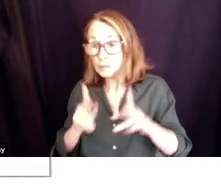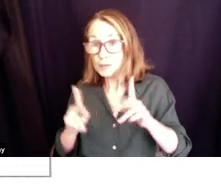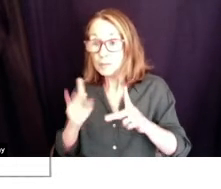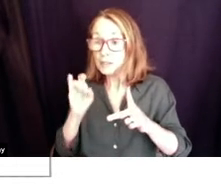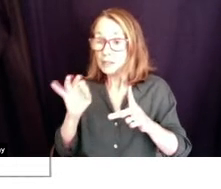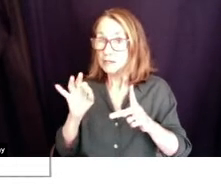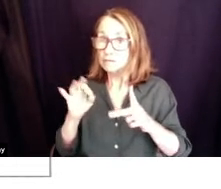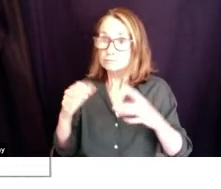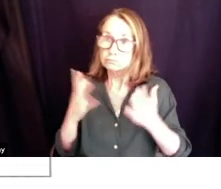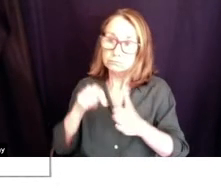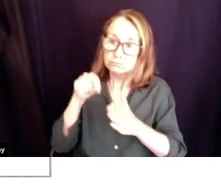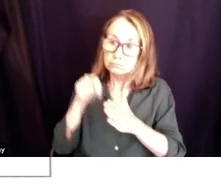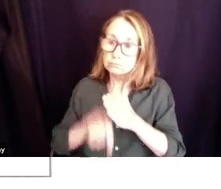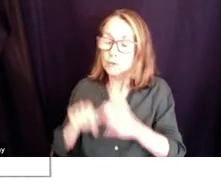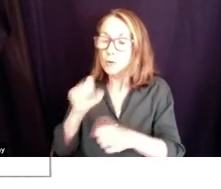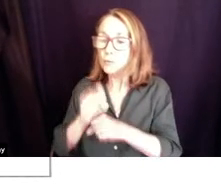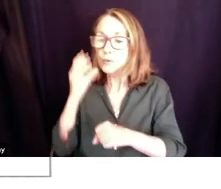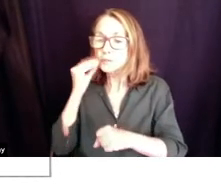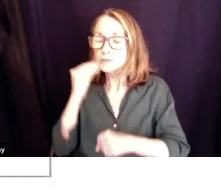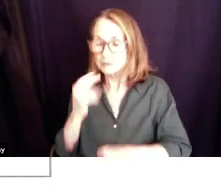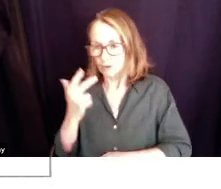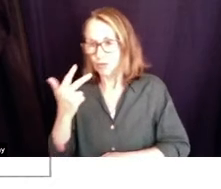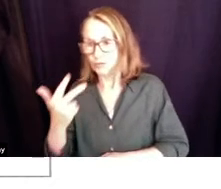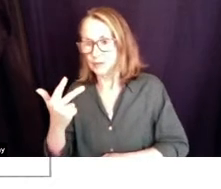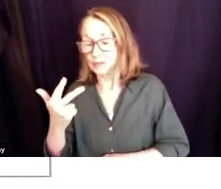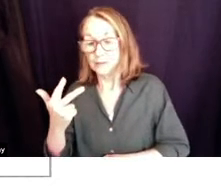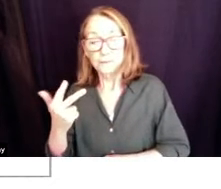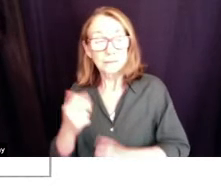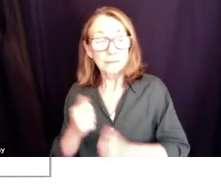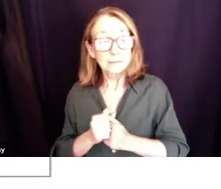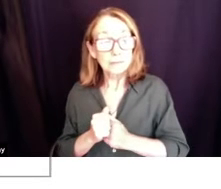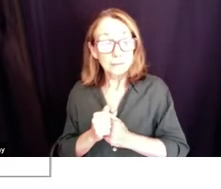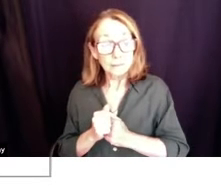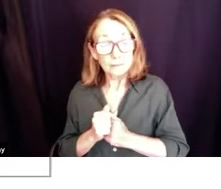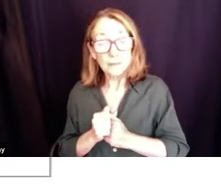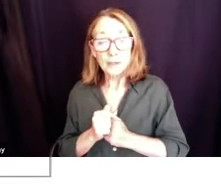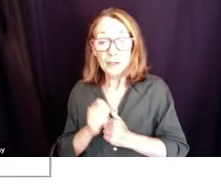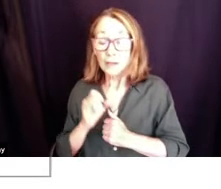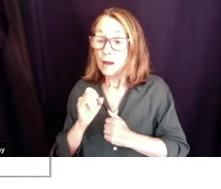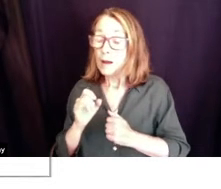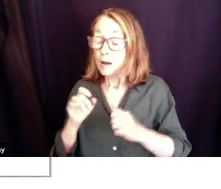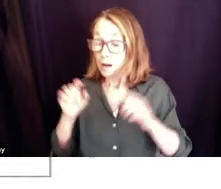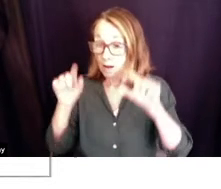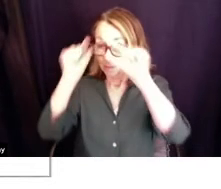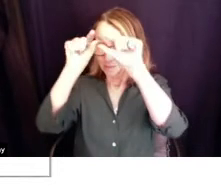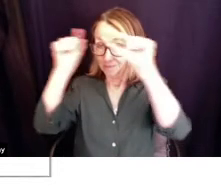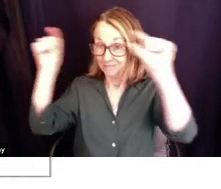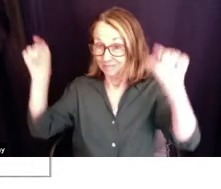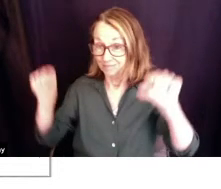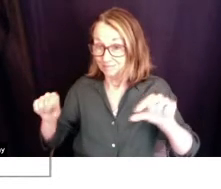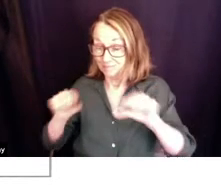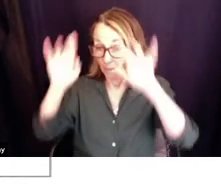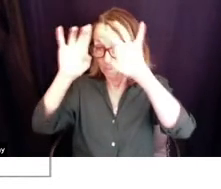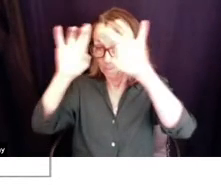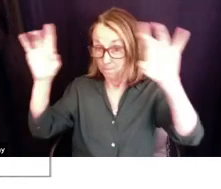pages. And for some people, if you have extensive work experience, 3 Margins, keep it 1/2